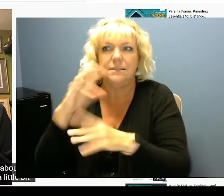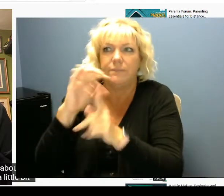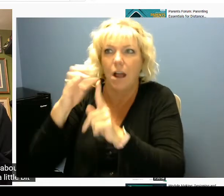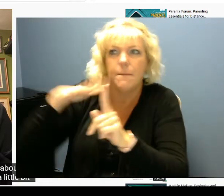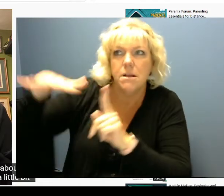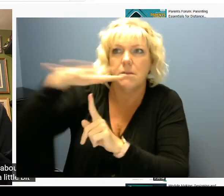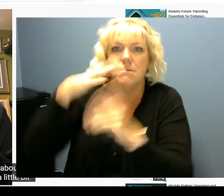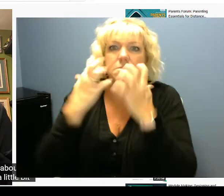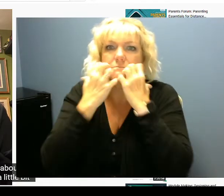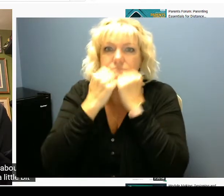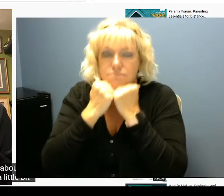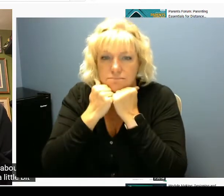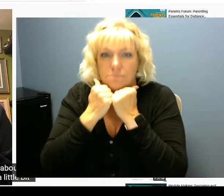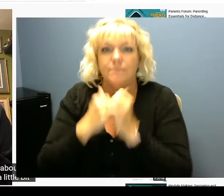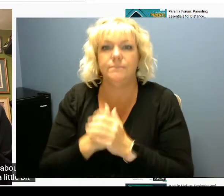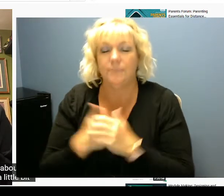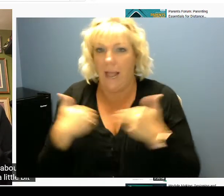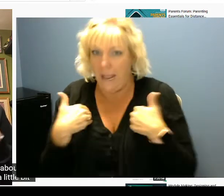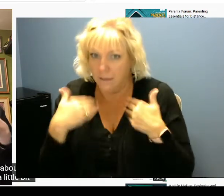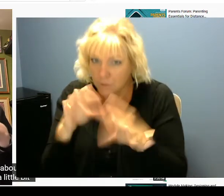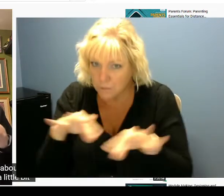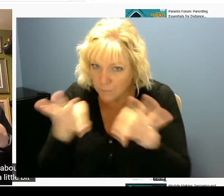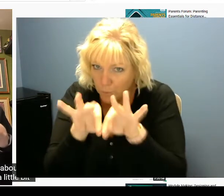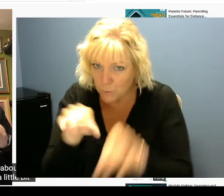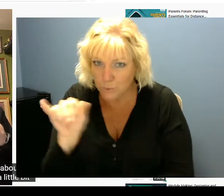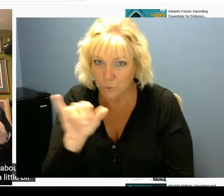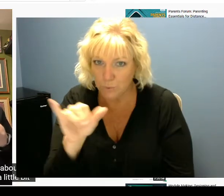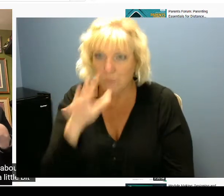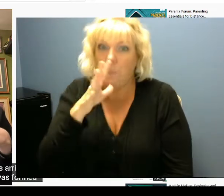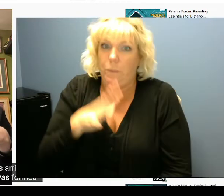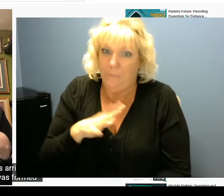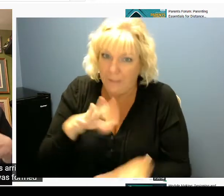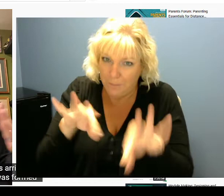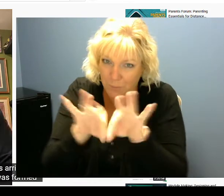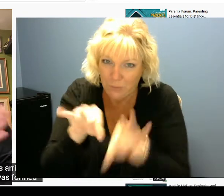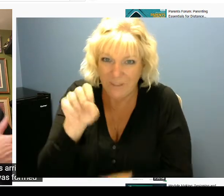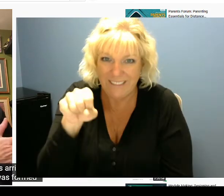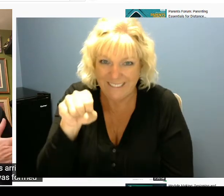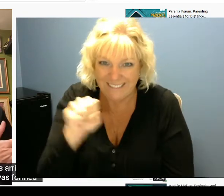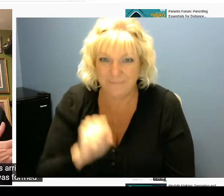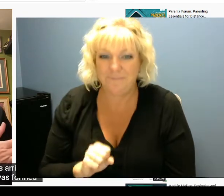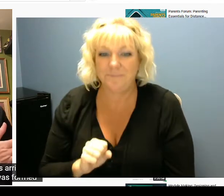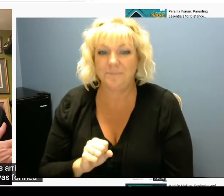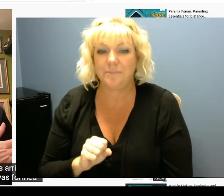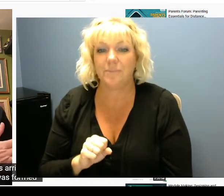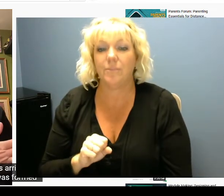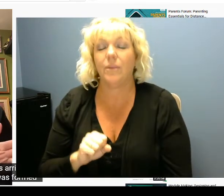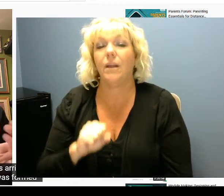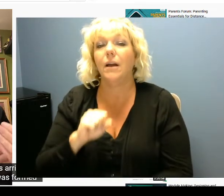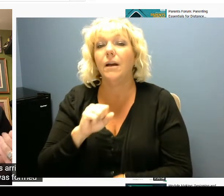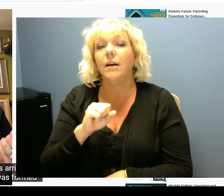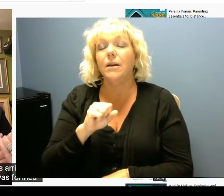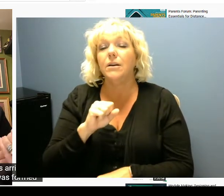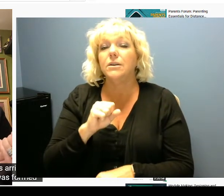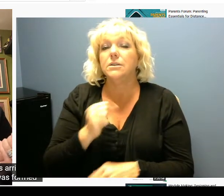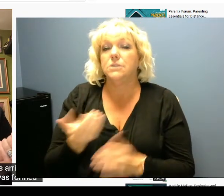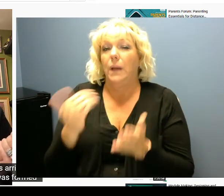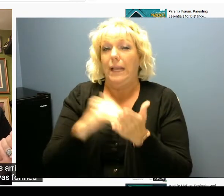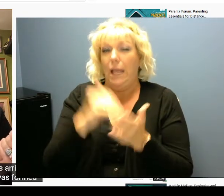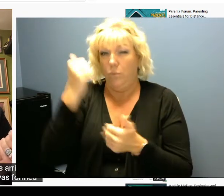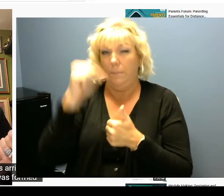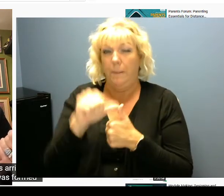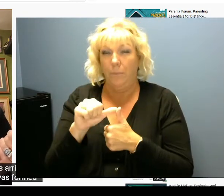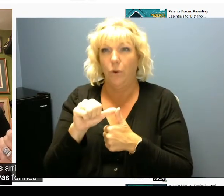document is it does tell us a little bit about life before, again, Europeans arrived, in